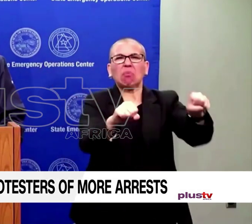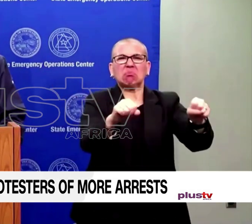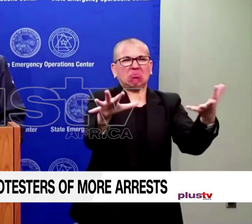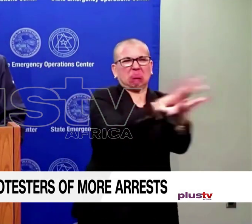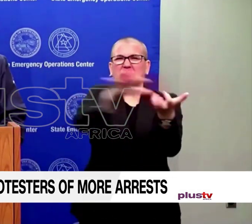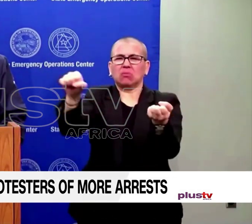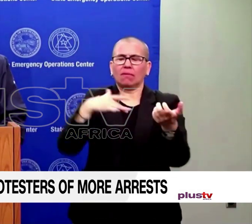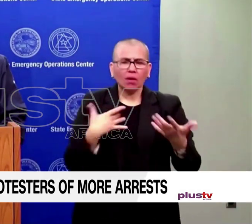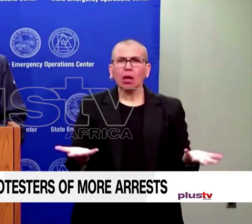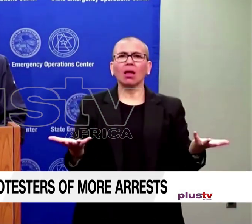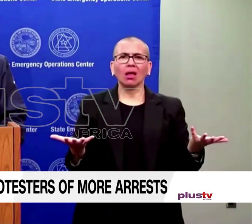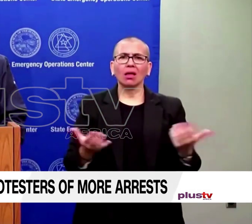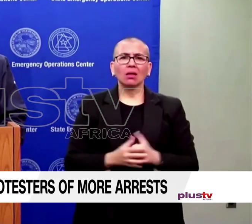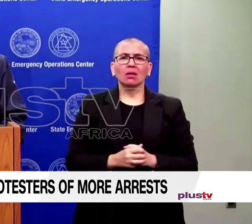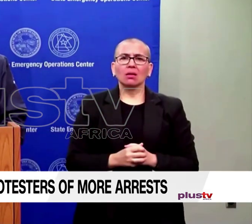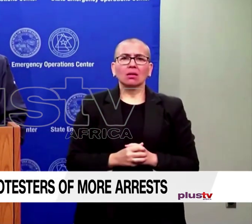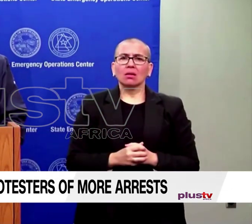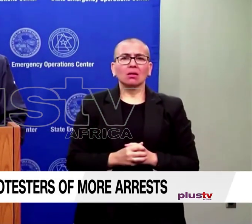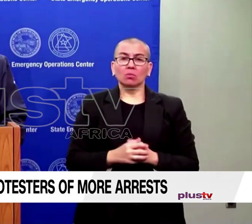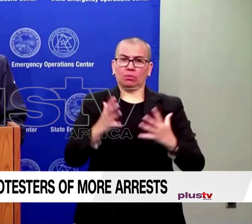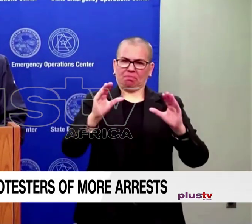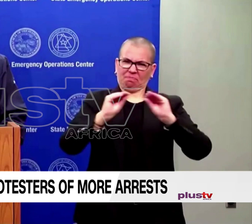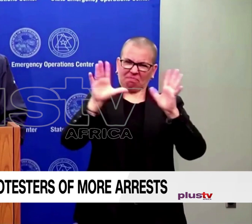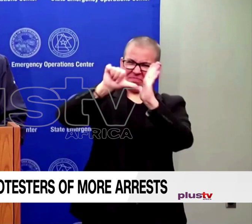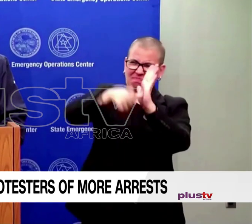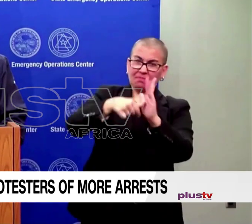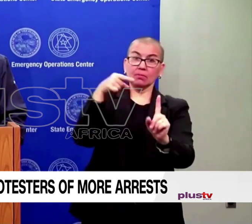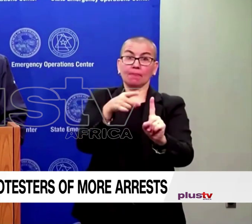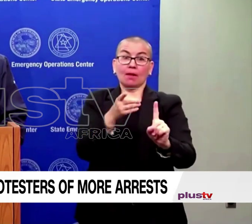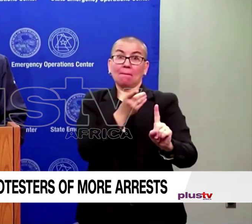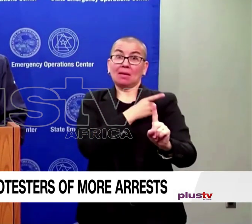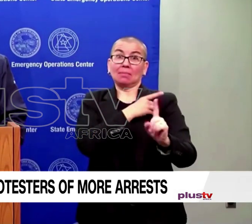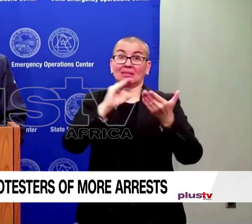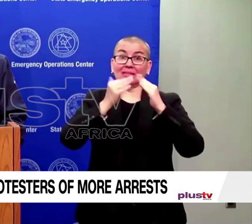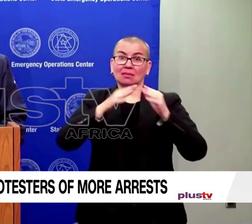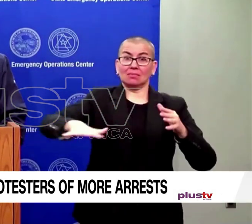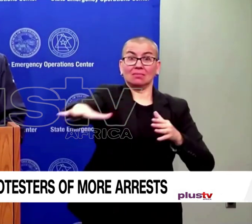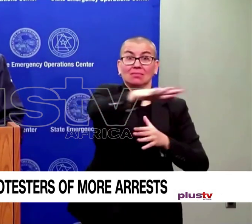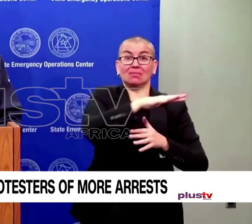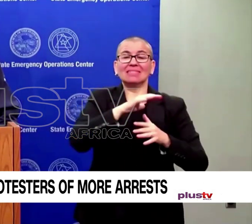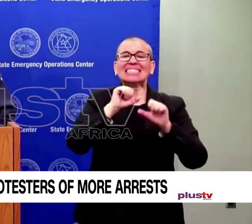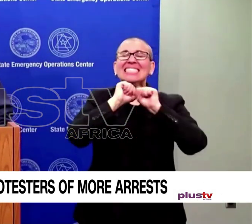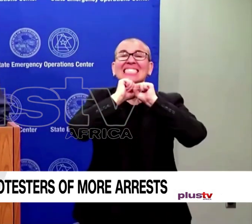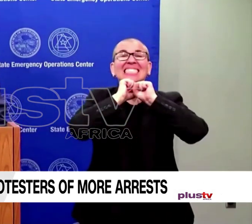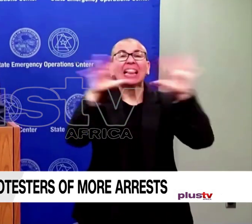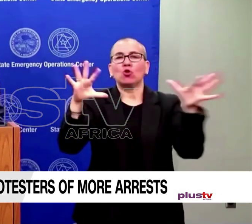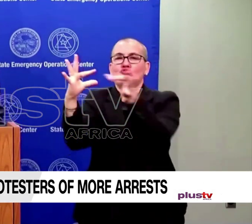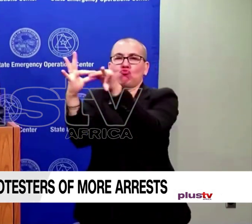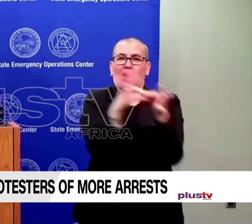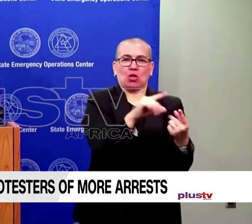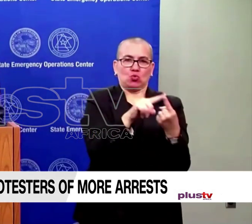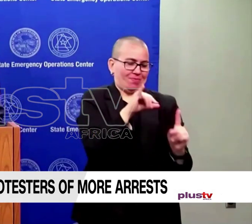in Minneapolis is no longer in any way about the murder of George Floyd. It is about attacking